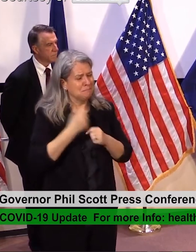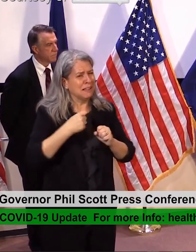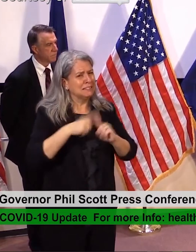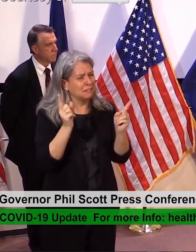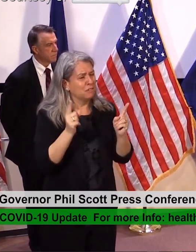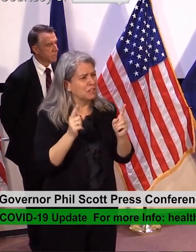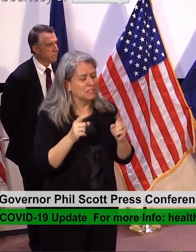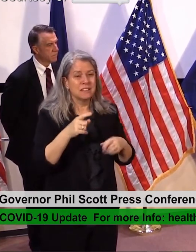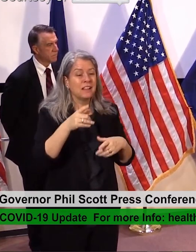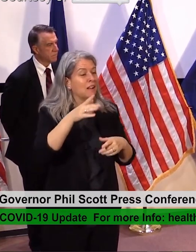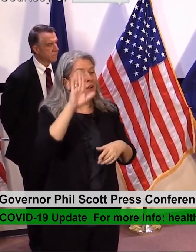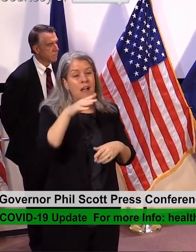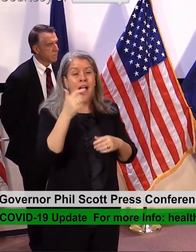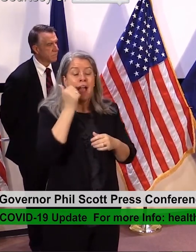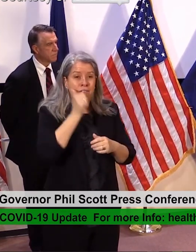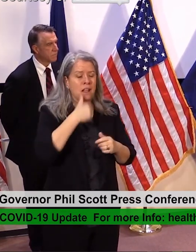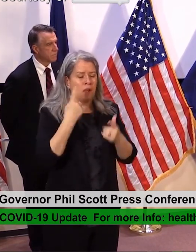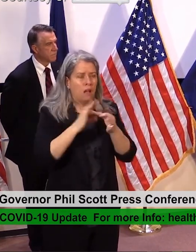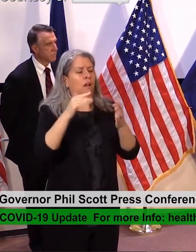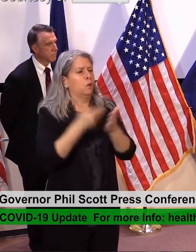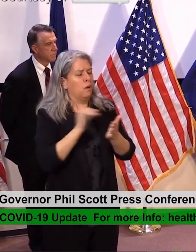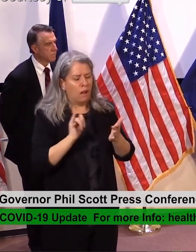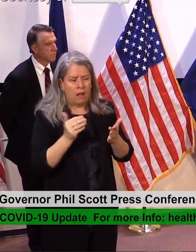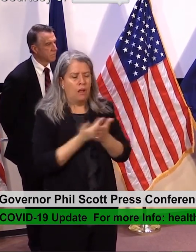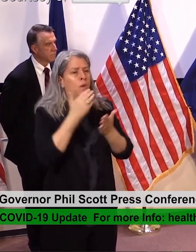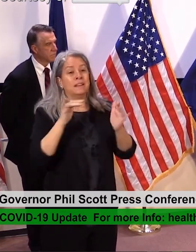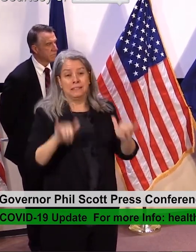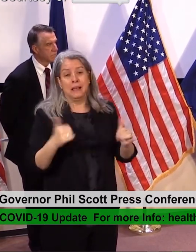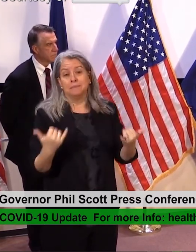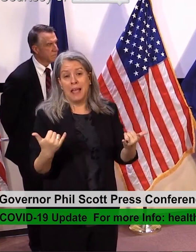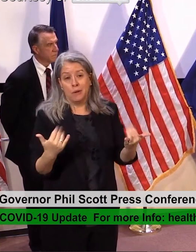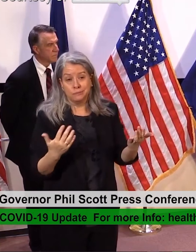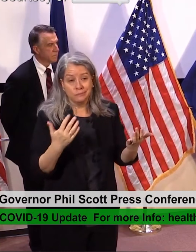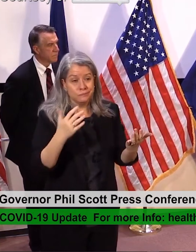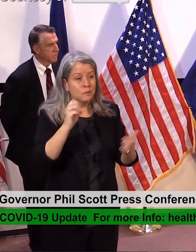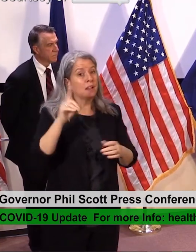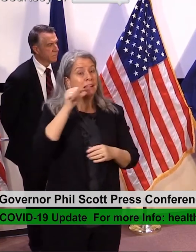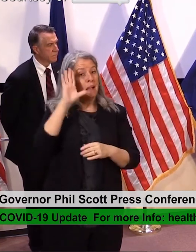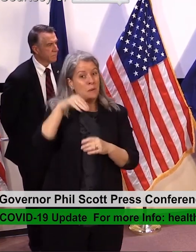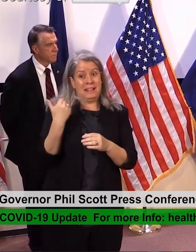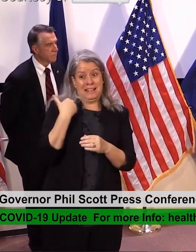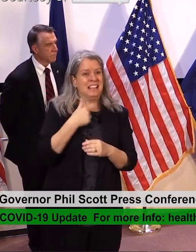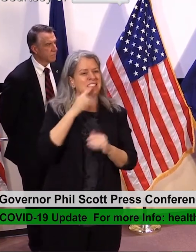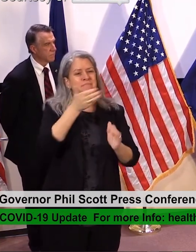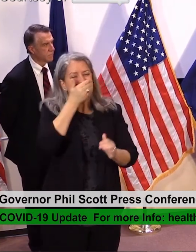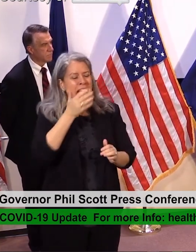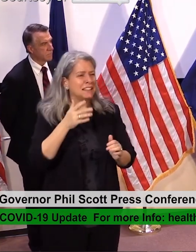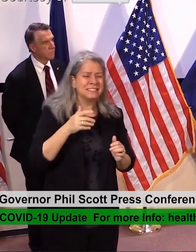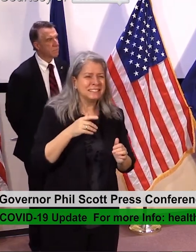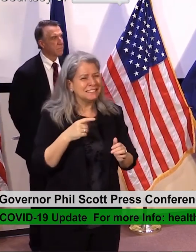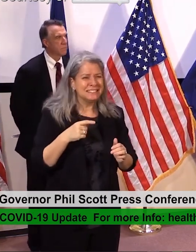in the coronavirus epidemic. So now I am joining other health leaders in recommending